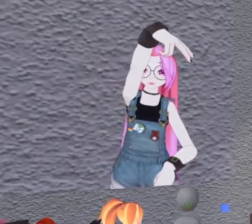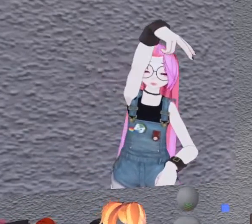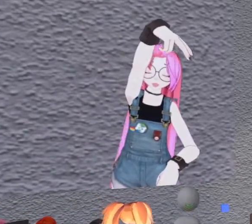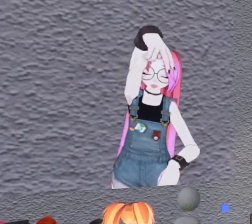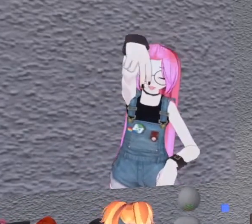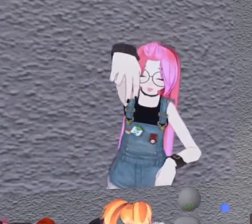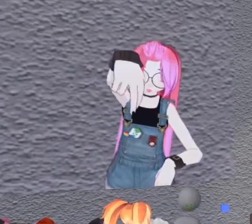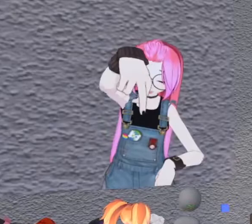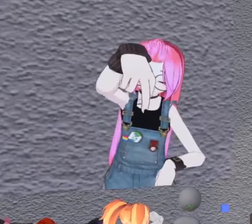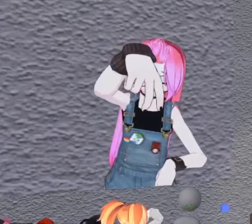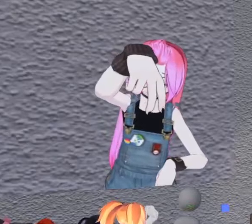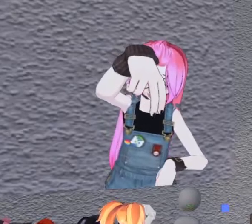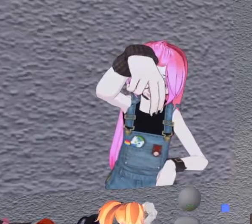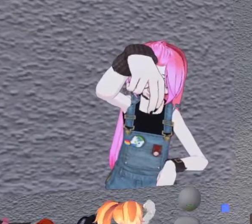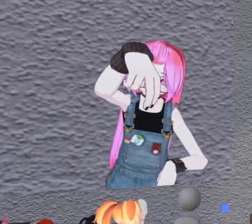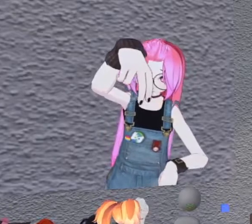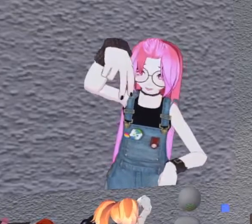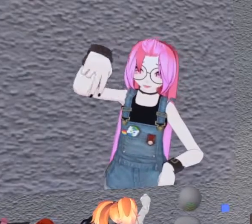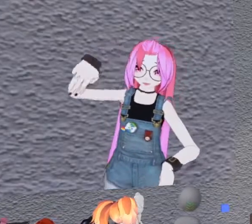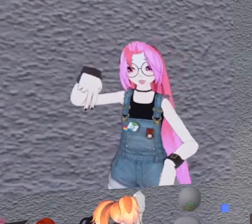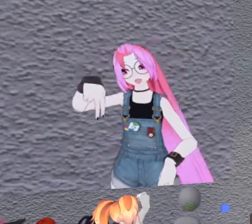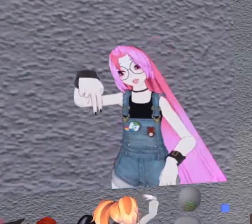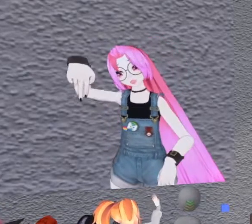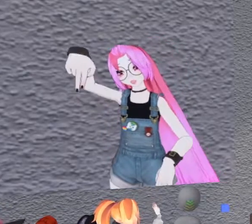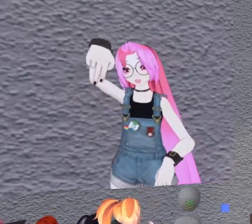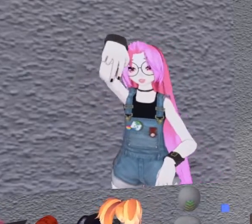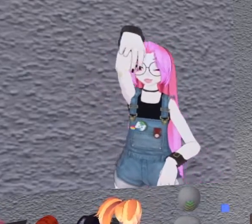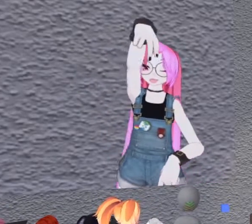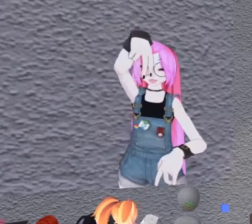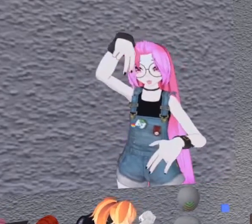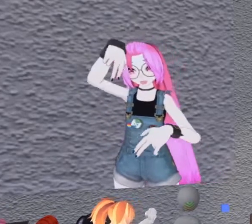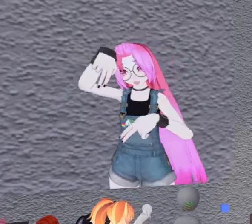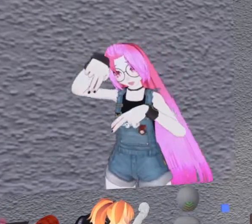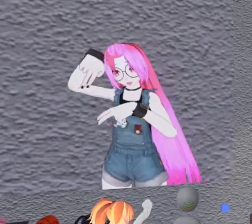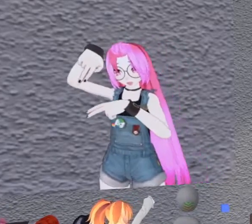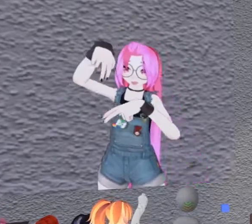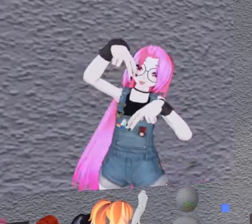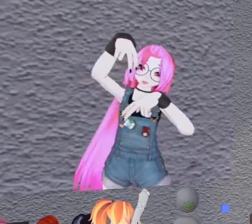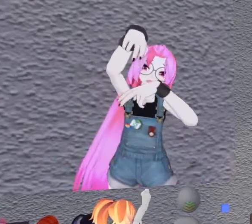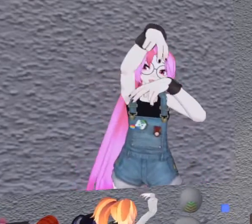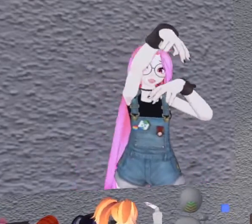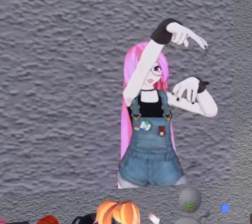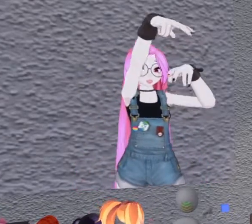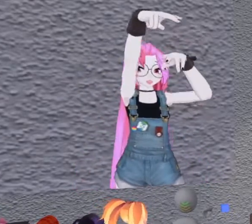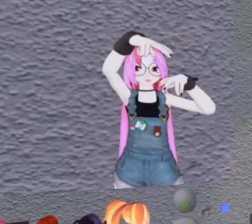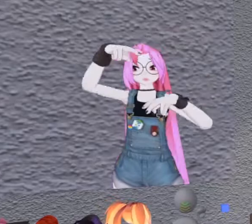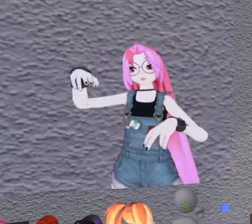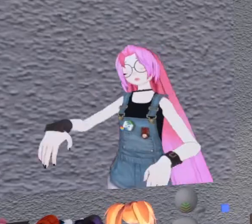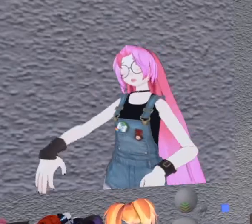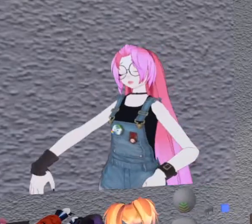You got two little legs. They're hiking up. Or if you're with two people, you're hiking together.